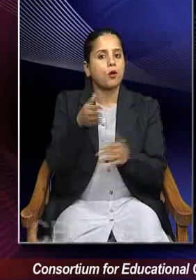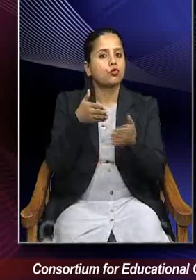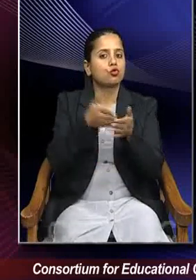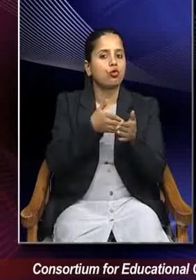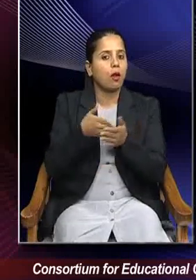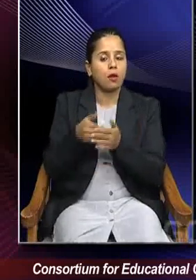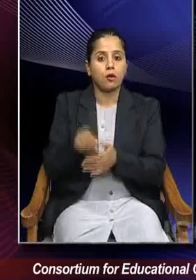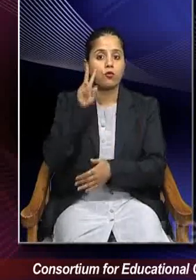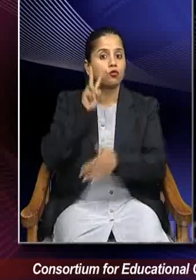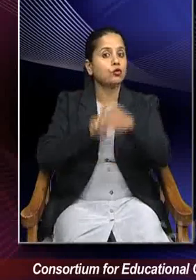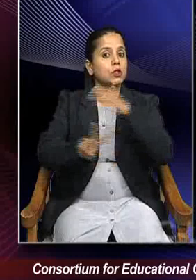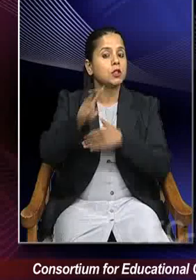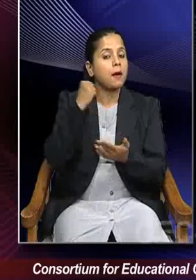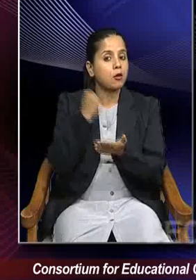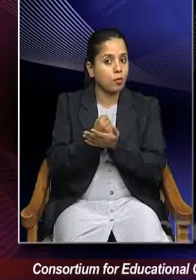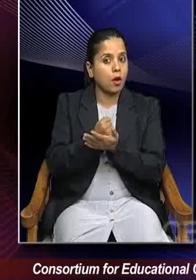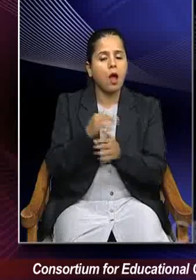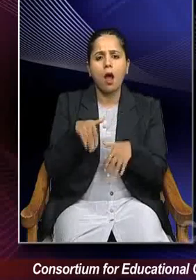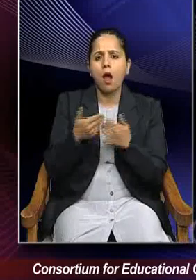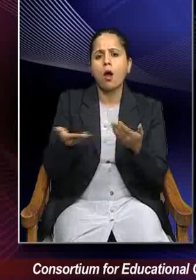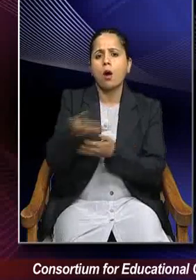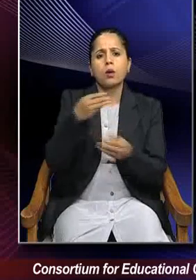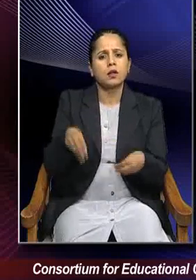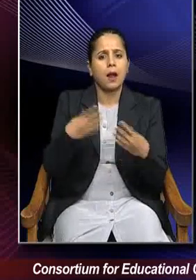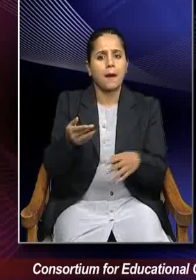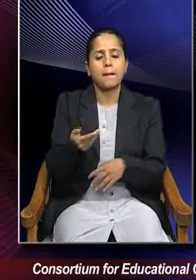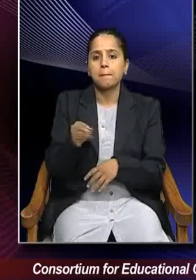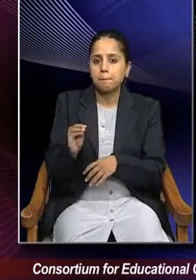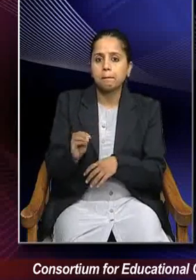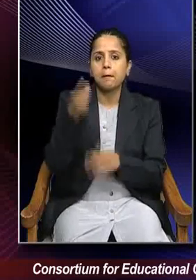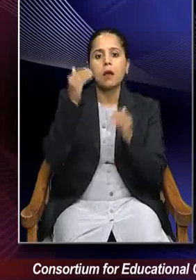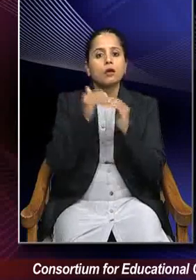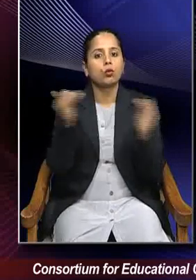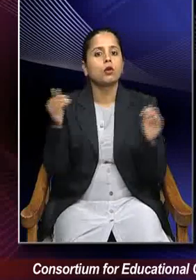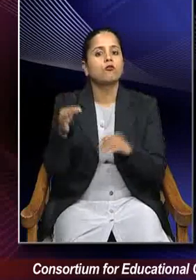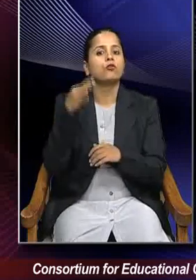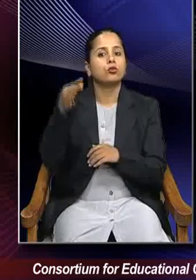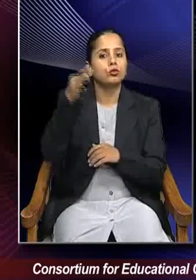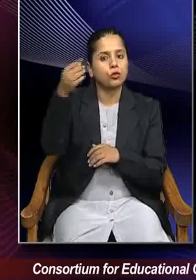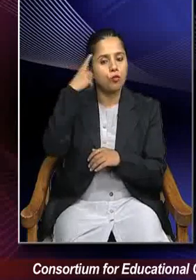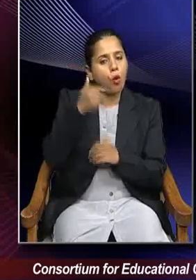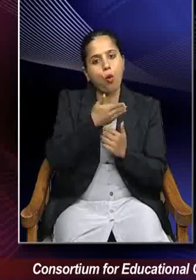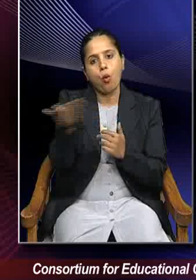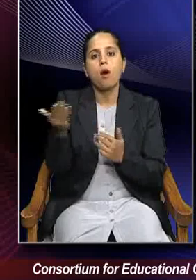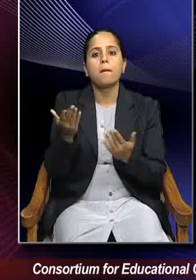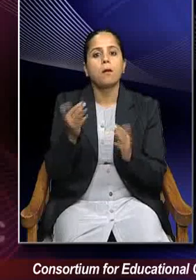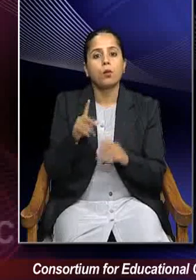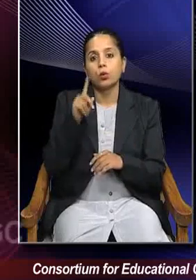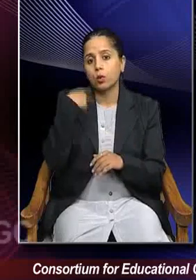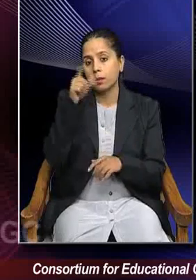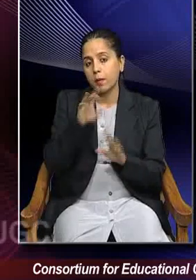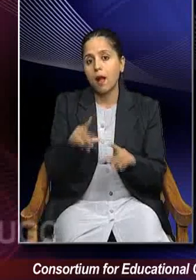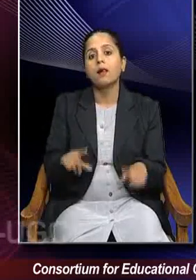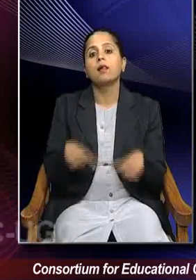the vision should be, how can we provide a better and more equitable future for everyone, those who are living